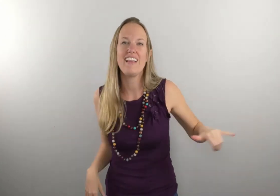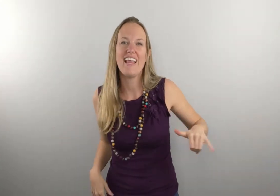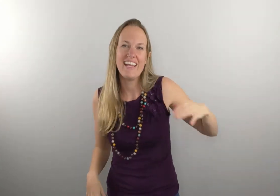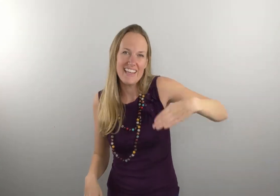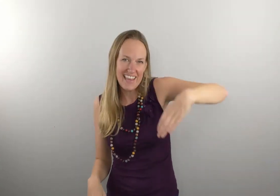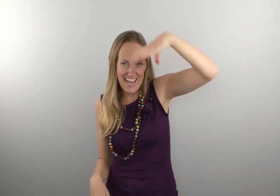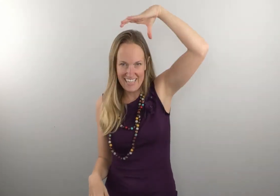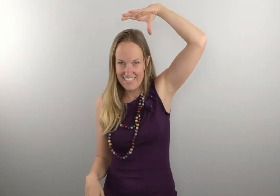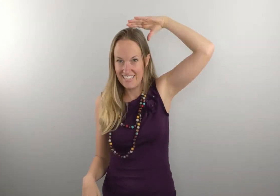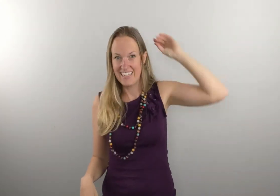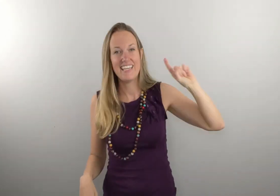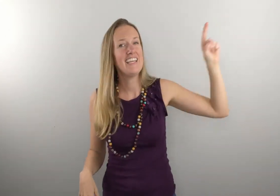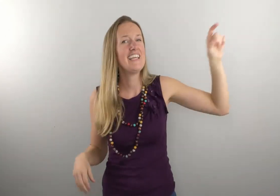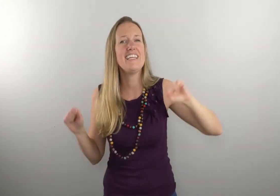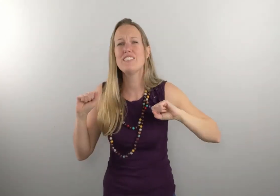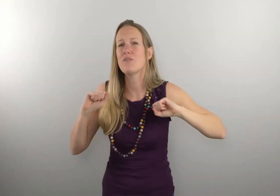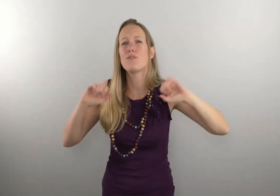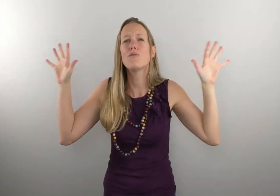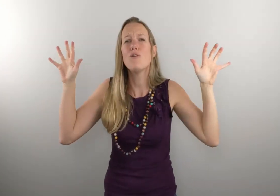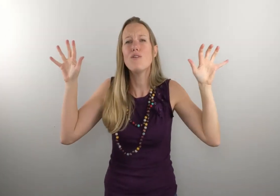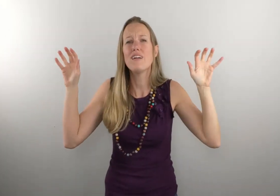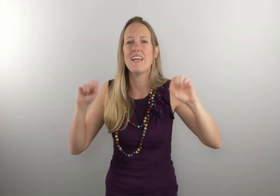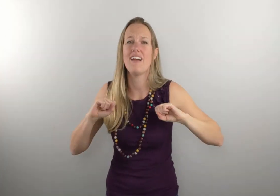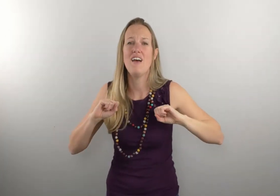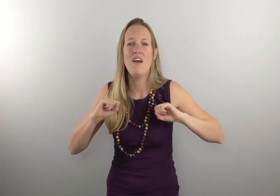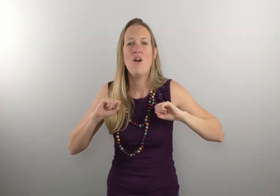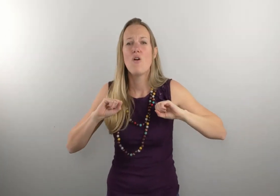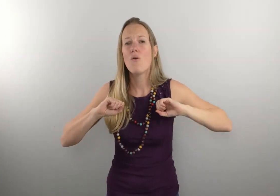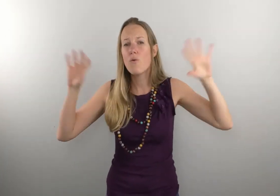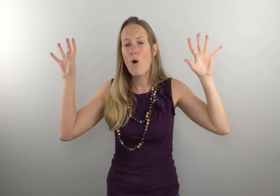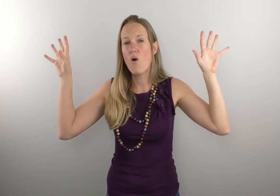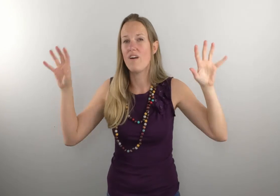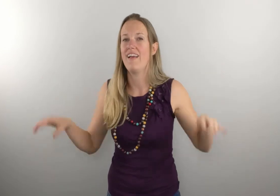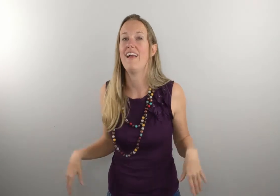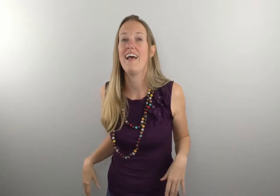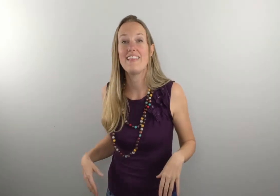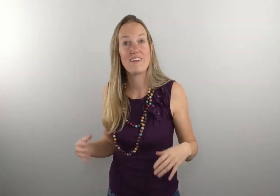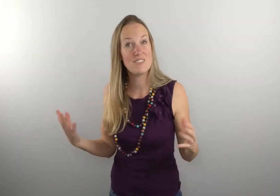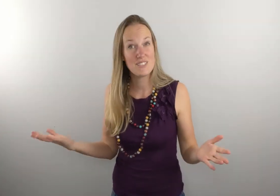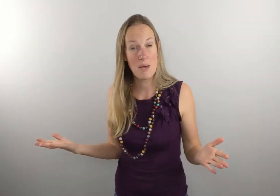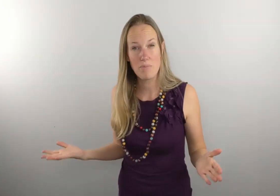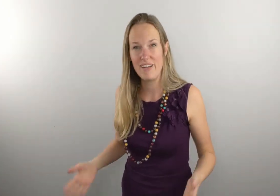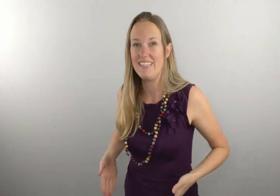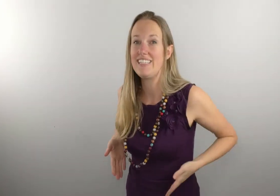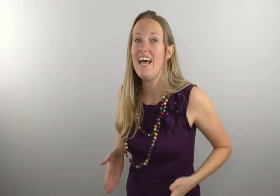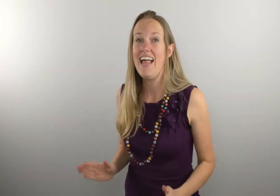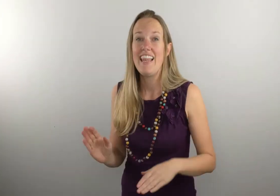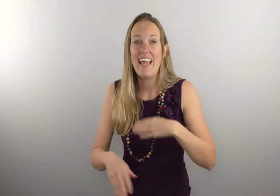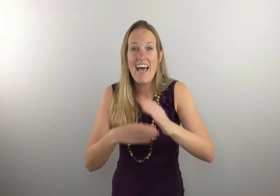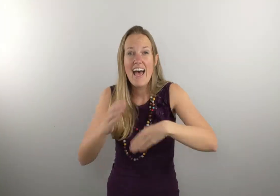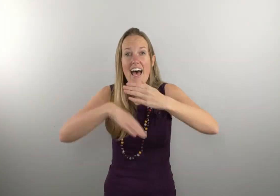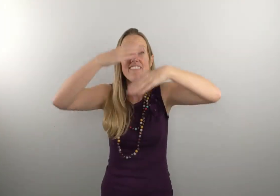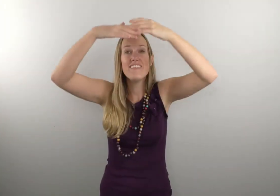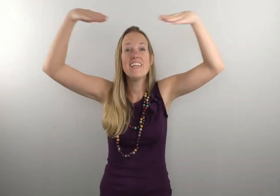like a lion. He's roaring. And then it goes to that bridge. Let